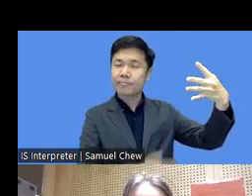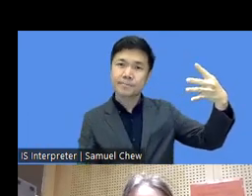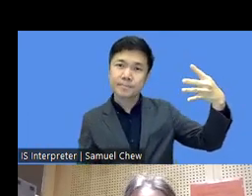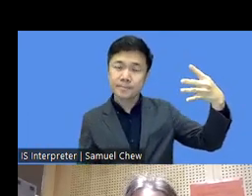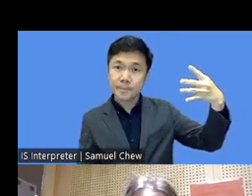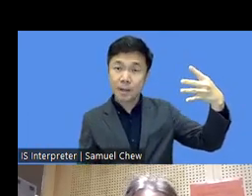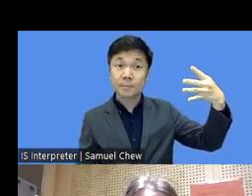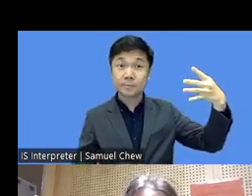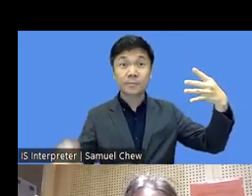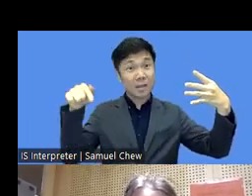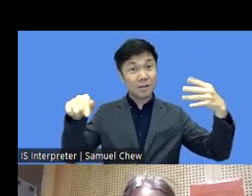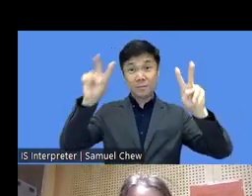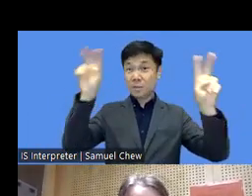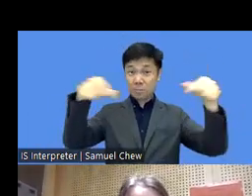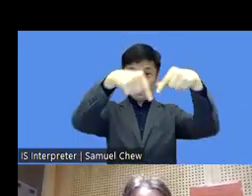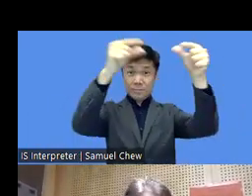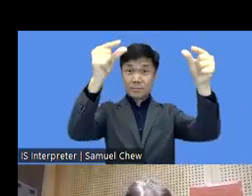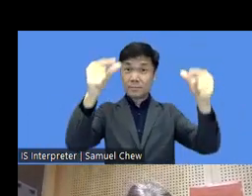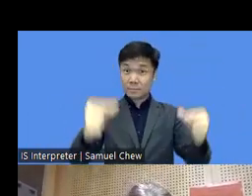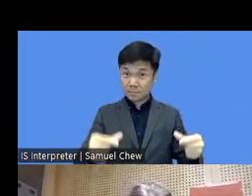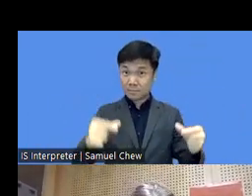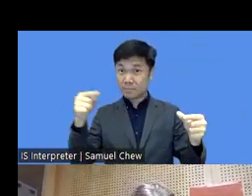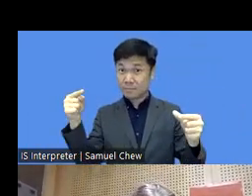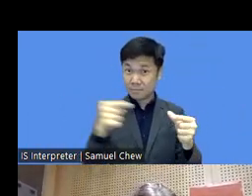en seguridad y dignidad.